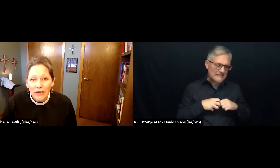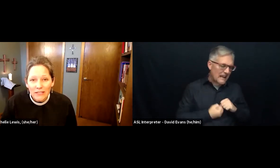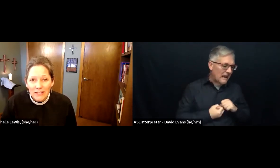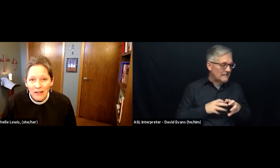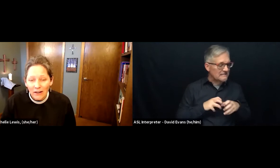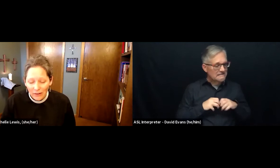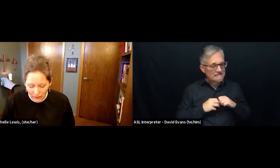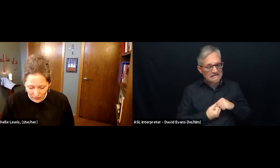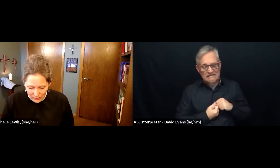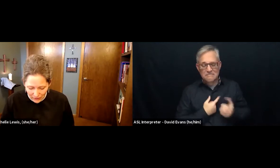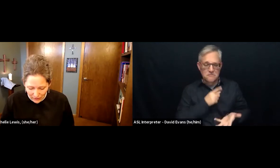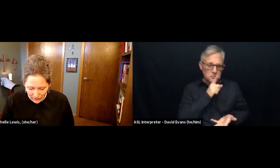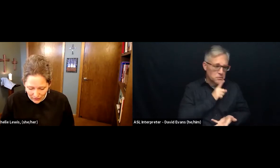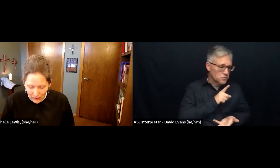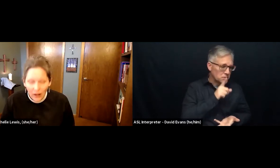Joy is there